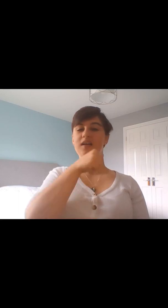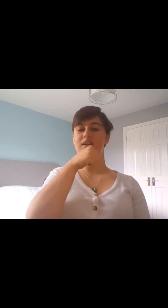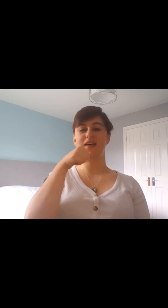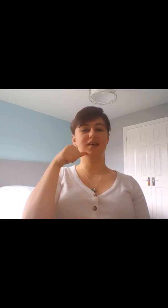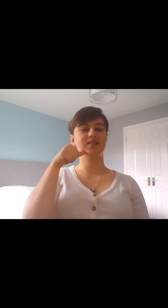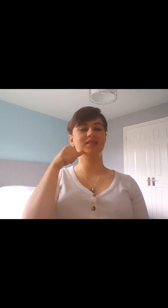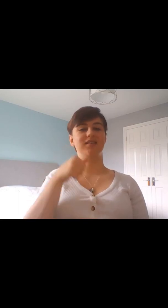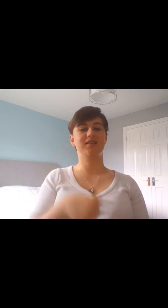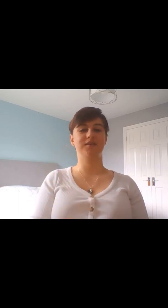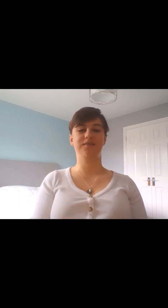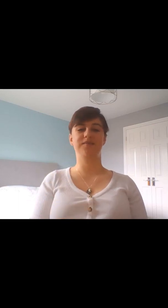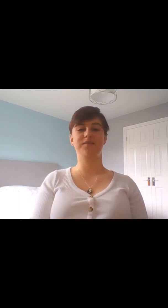nice,